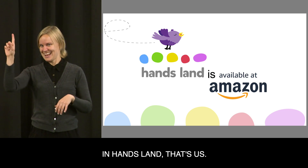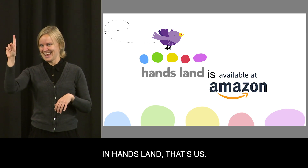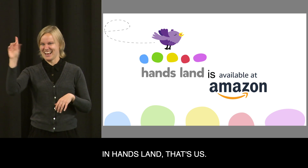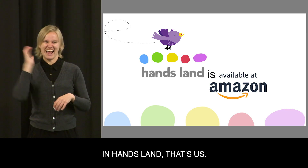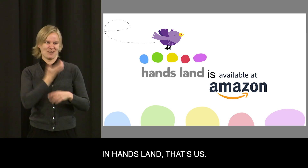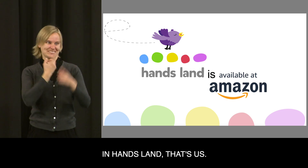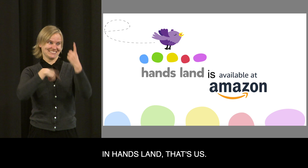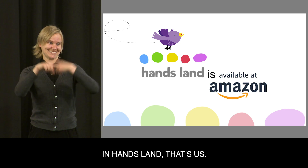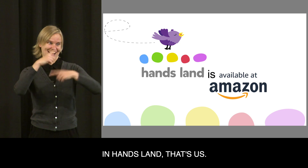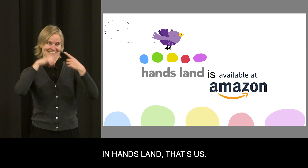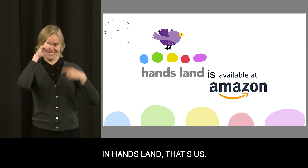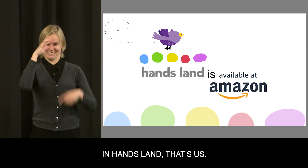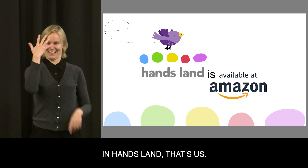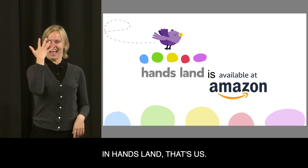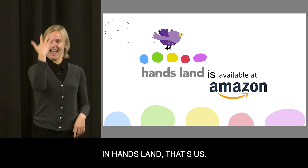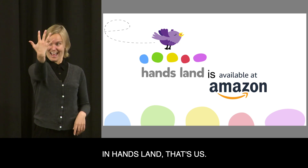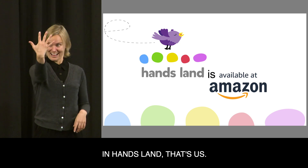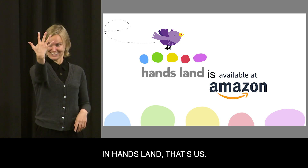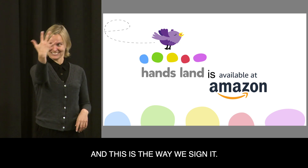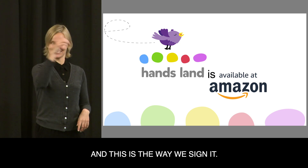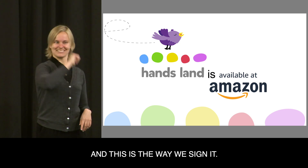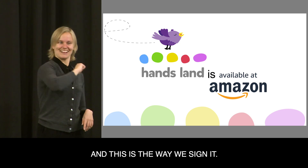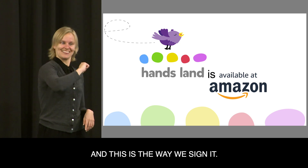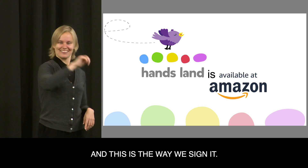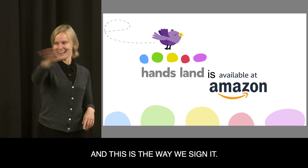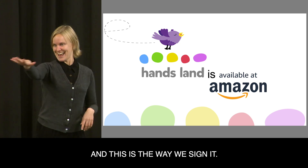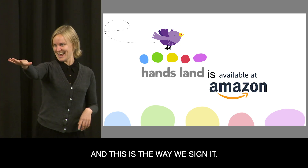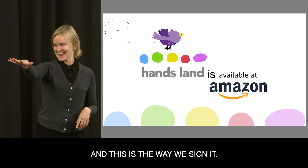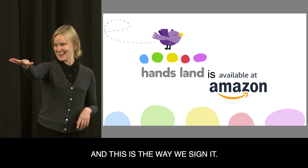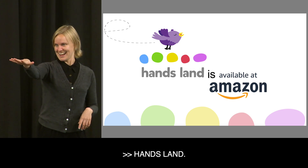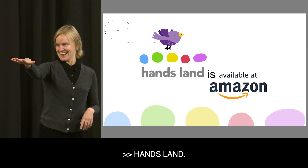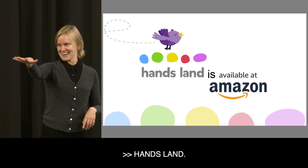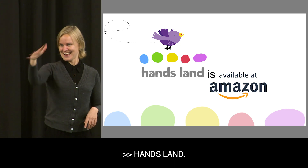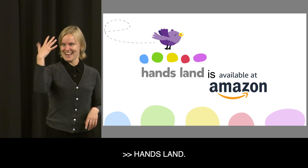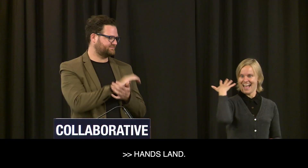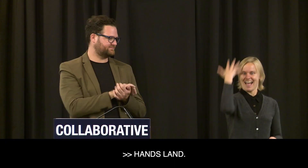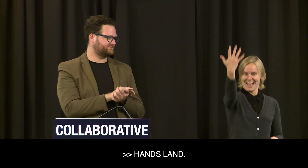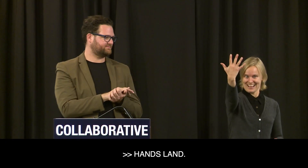in Handsland, that's us. And this is the way we sign it. Handsland.